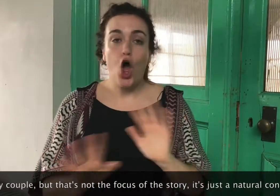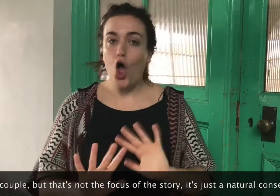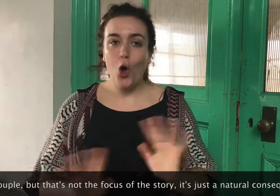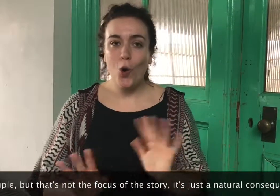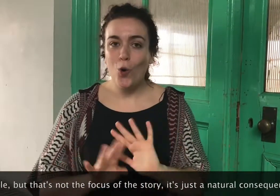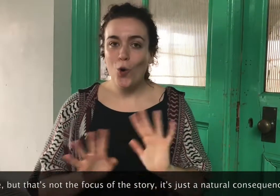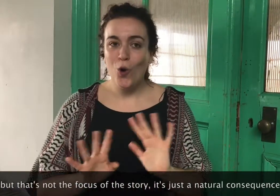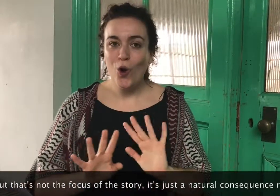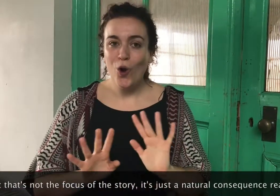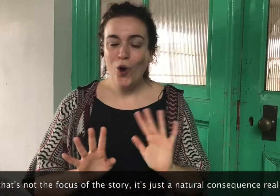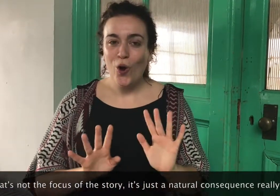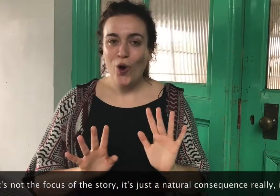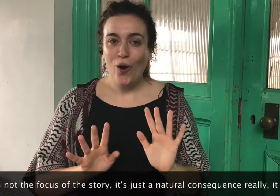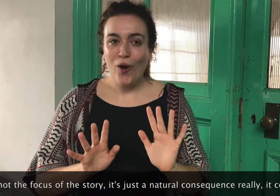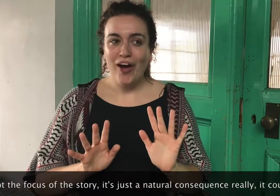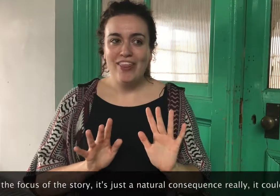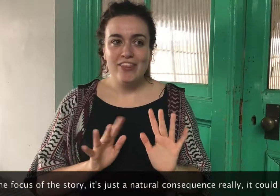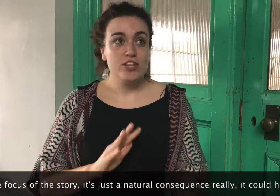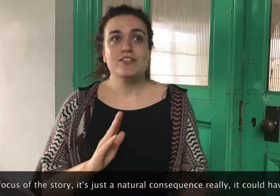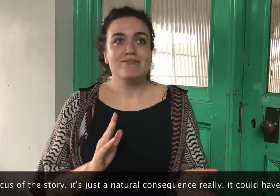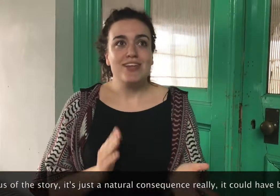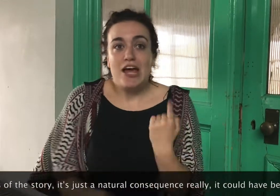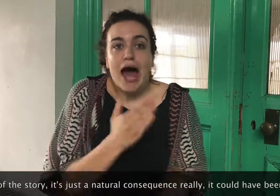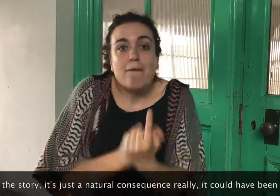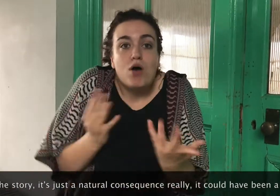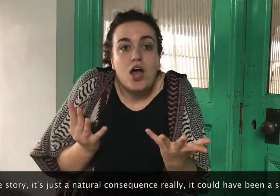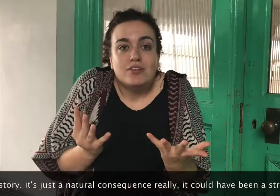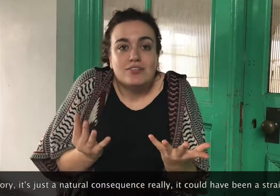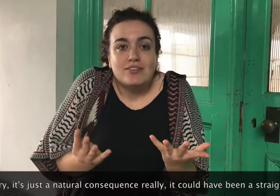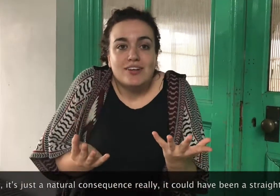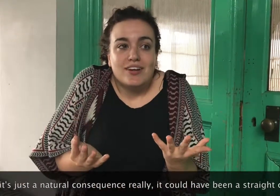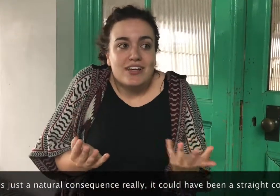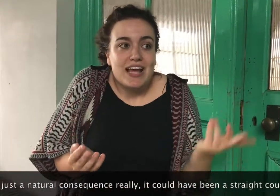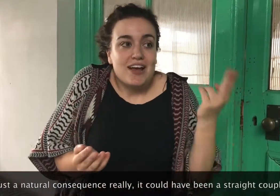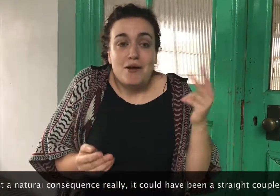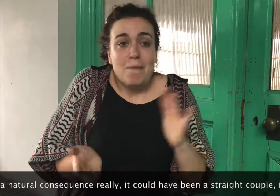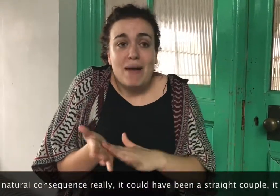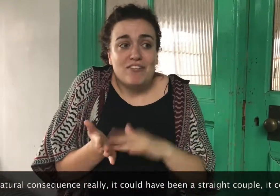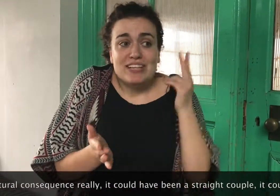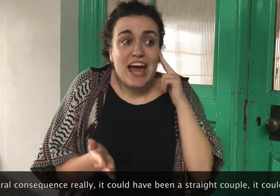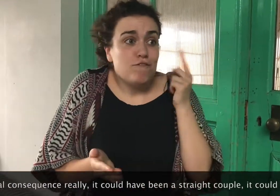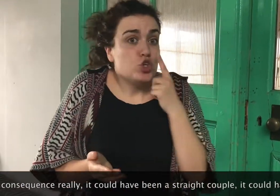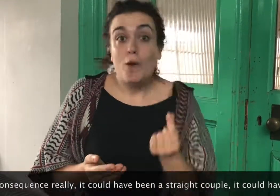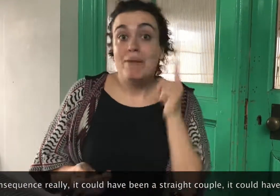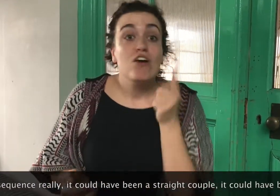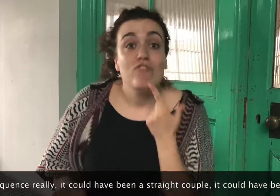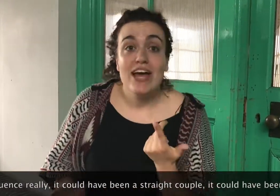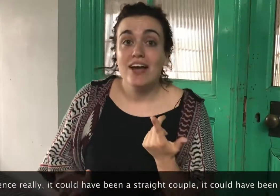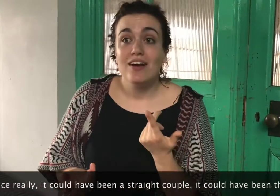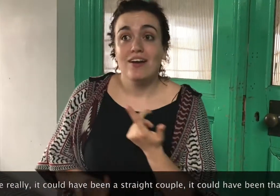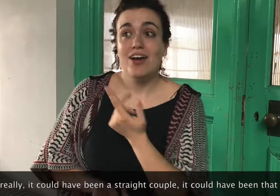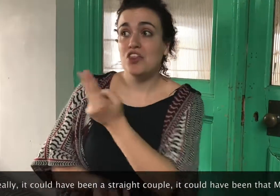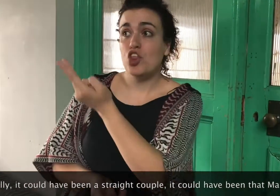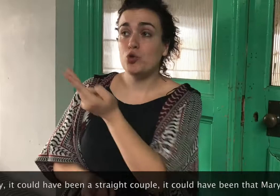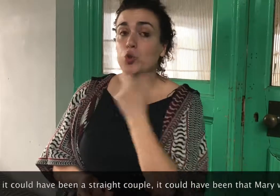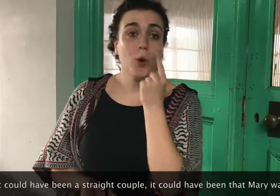But that's not the focus of the story. It happened. It's just, you know, a